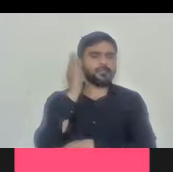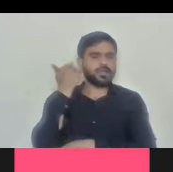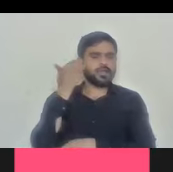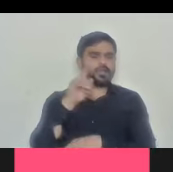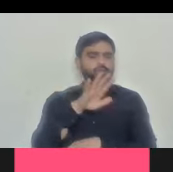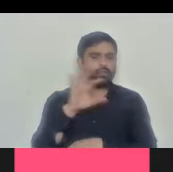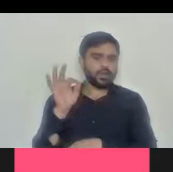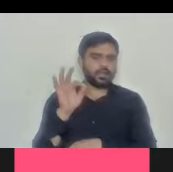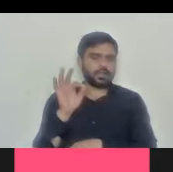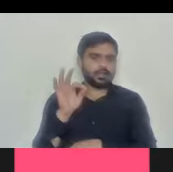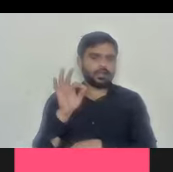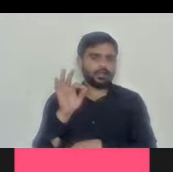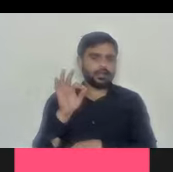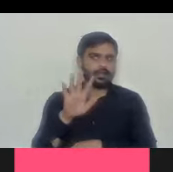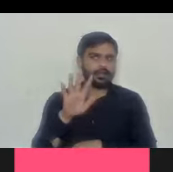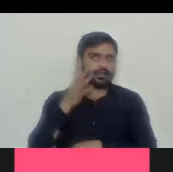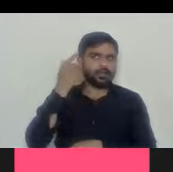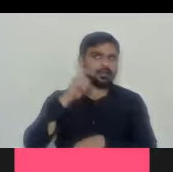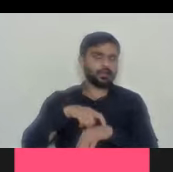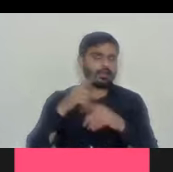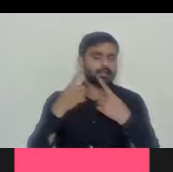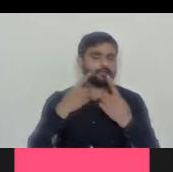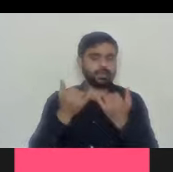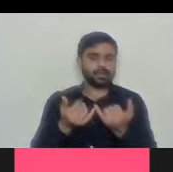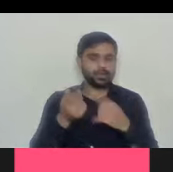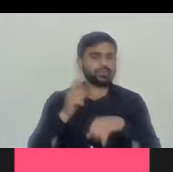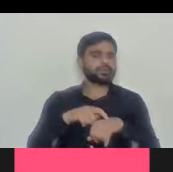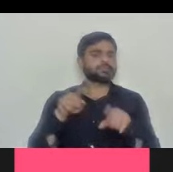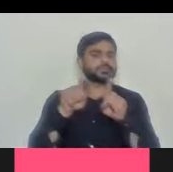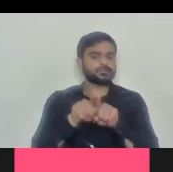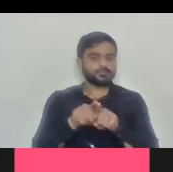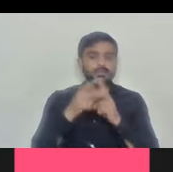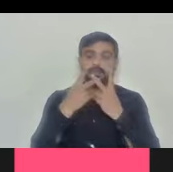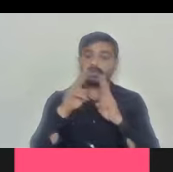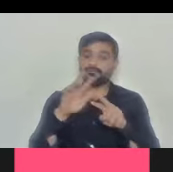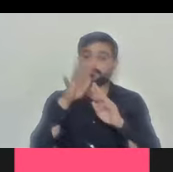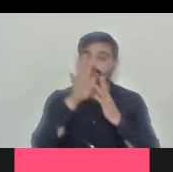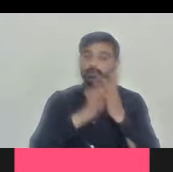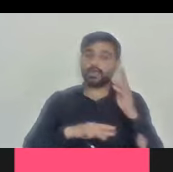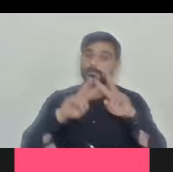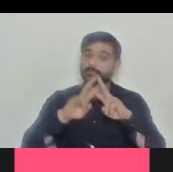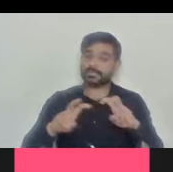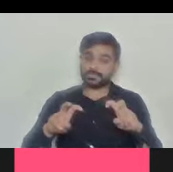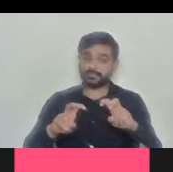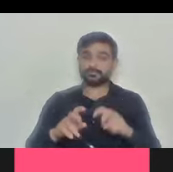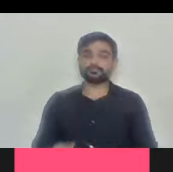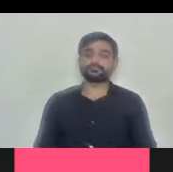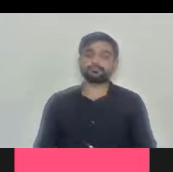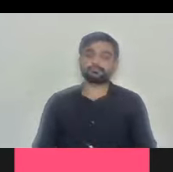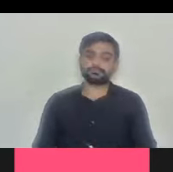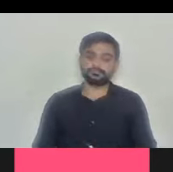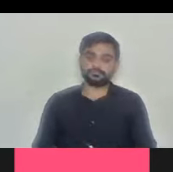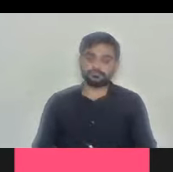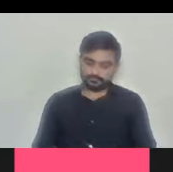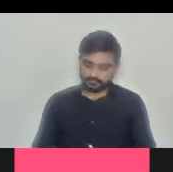and last time and this time. But there are different forms of research. The forms